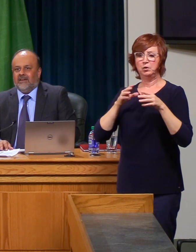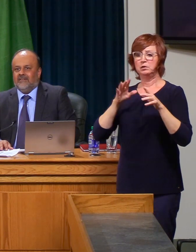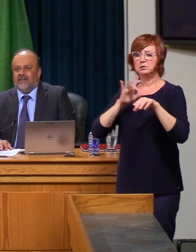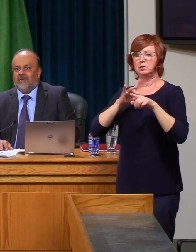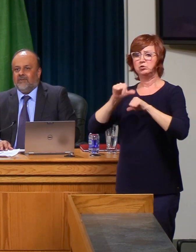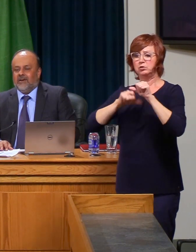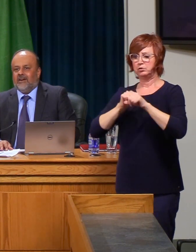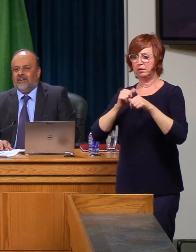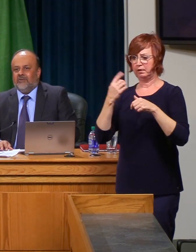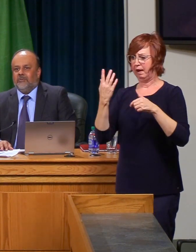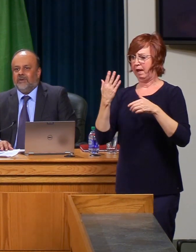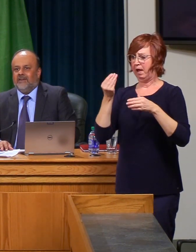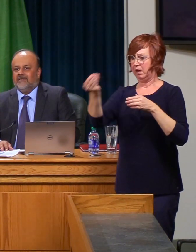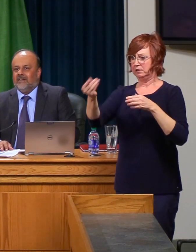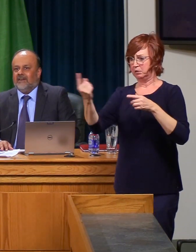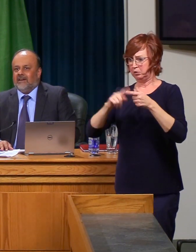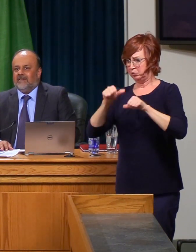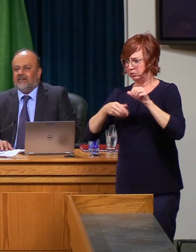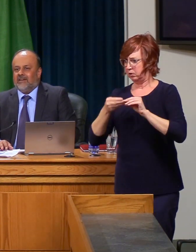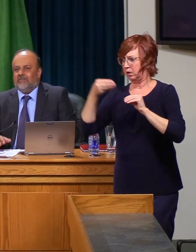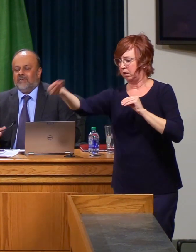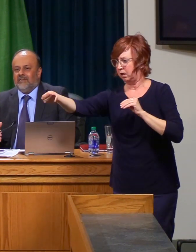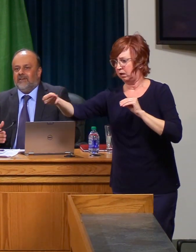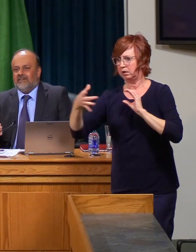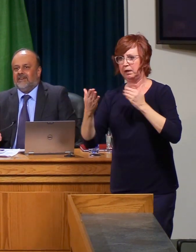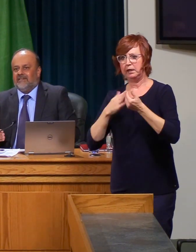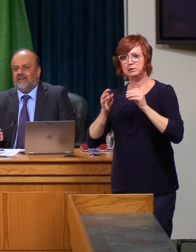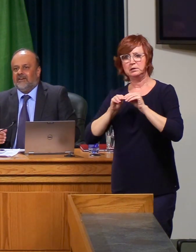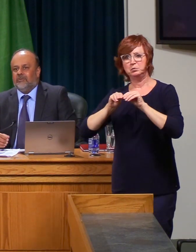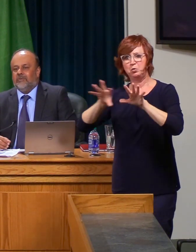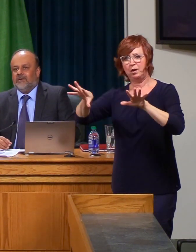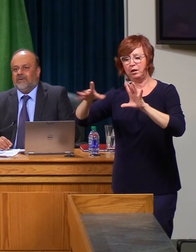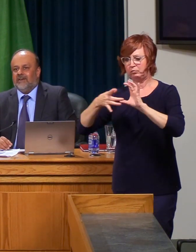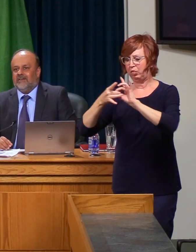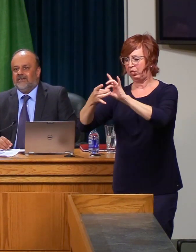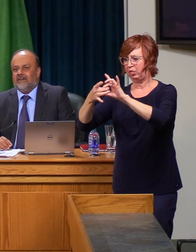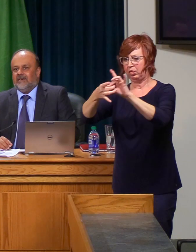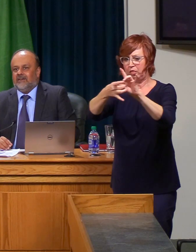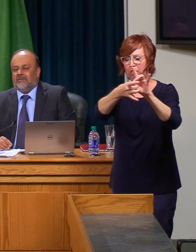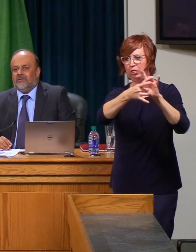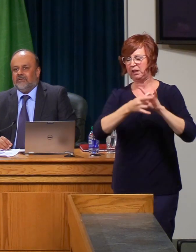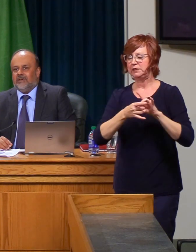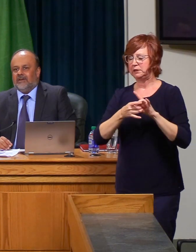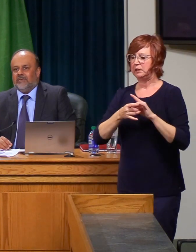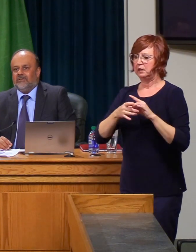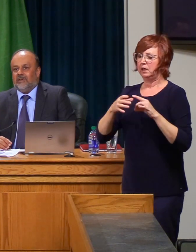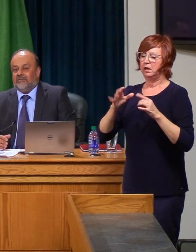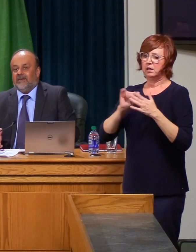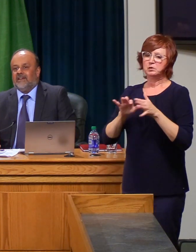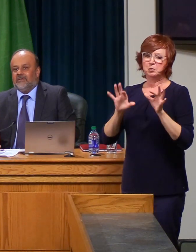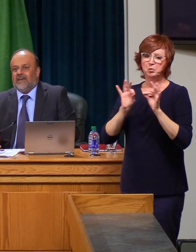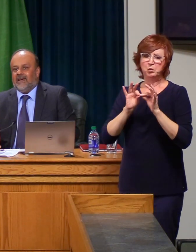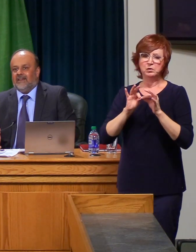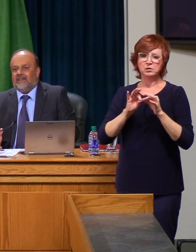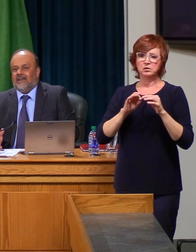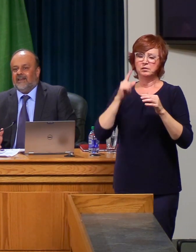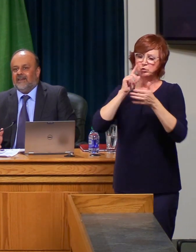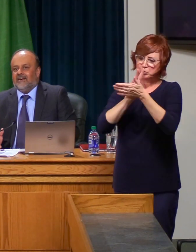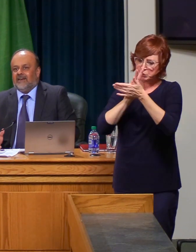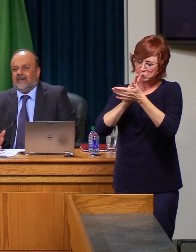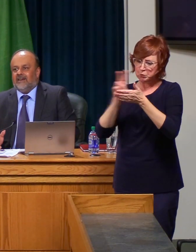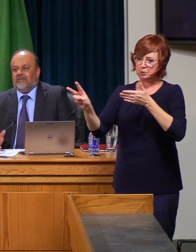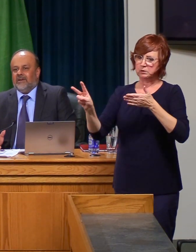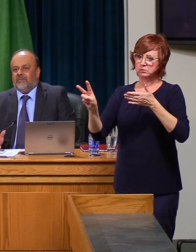down, see where we are in 2 weeks, and then keep reassessing at 2-week periods to make sure as much as we can